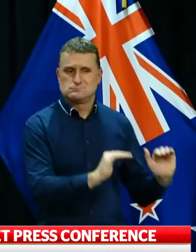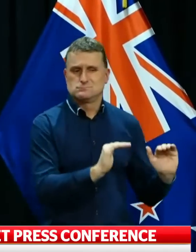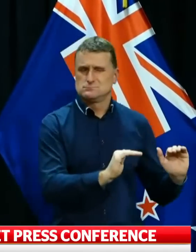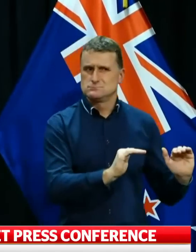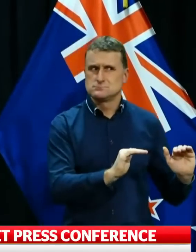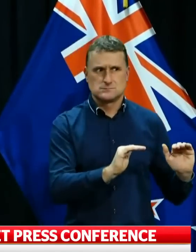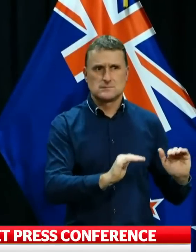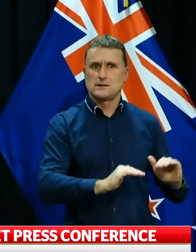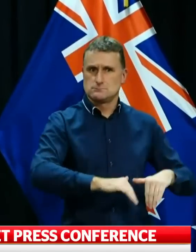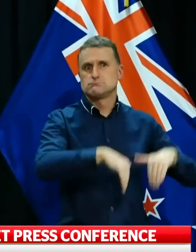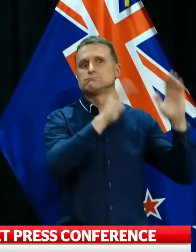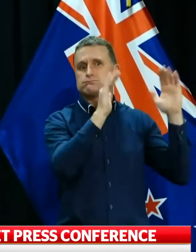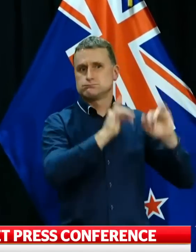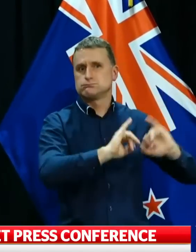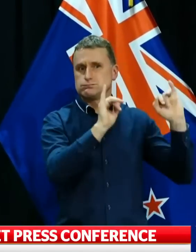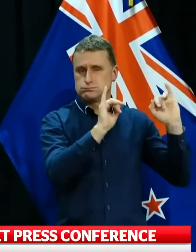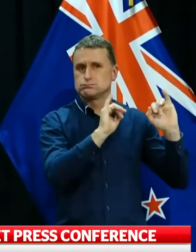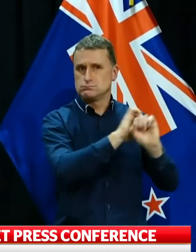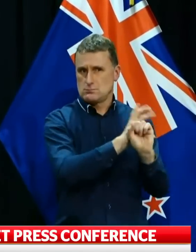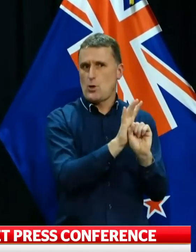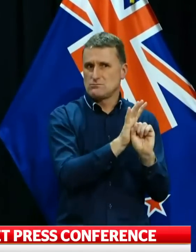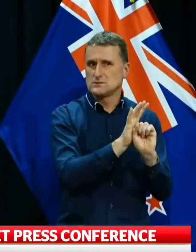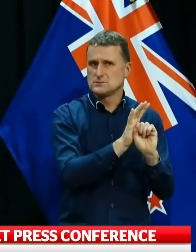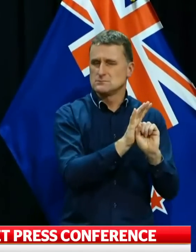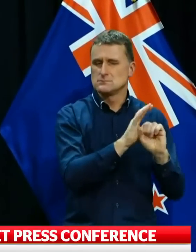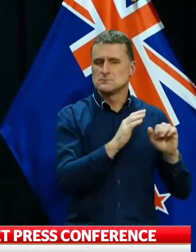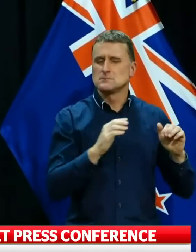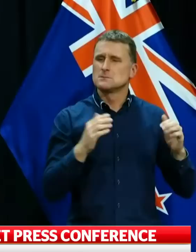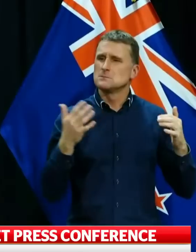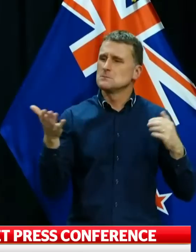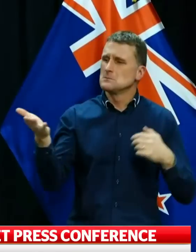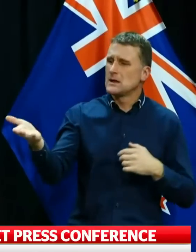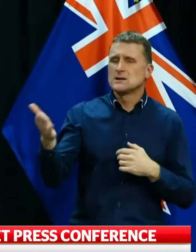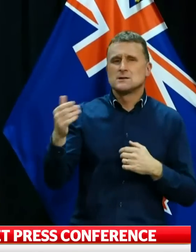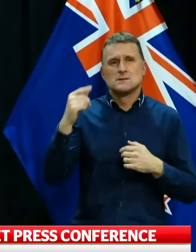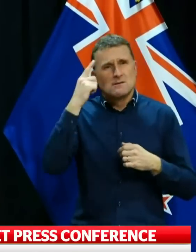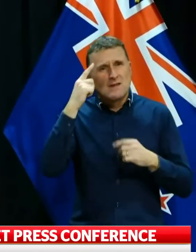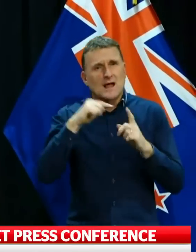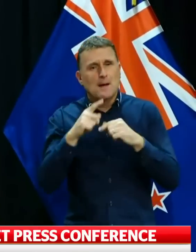I think the two diseases are very different in their nature.